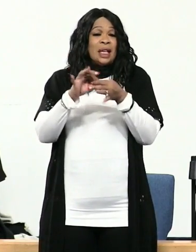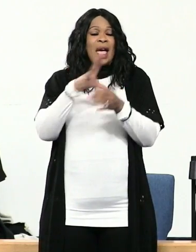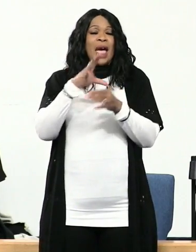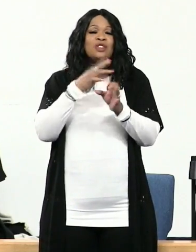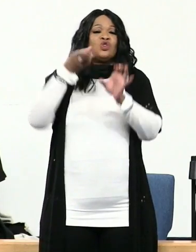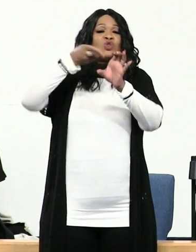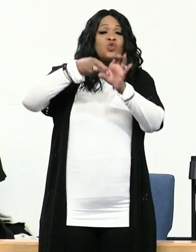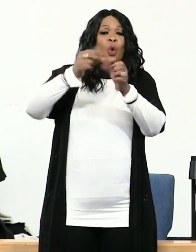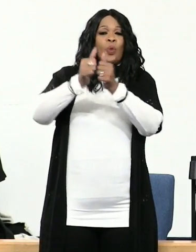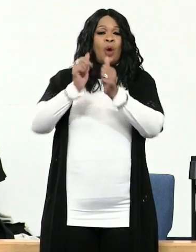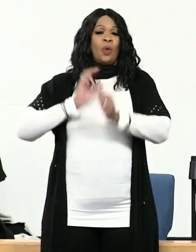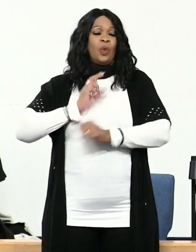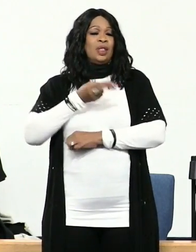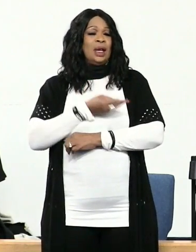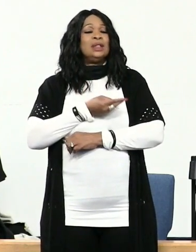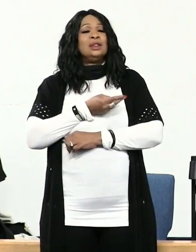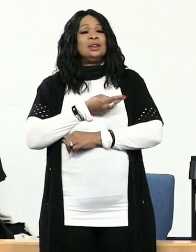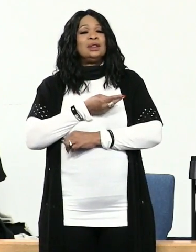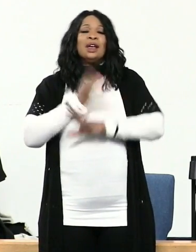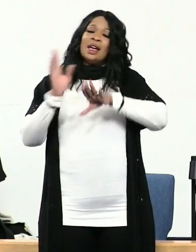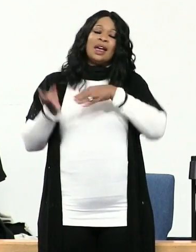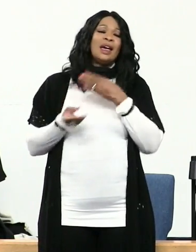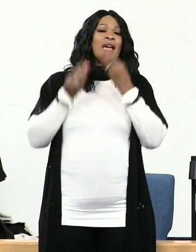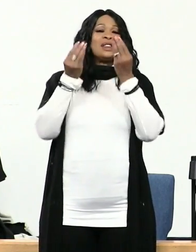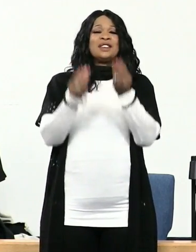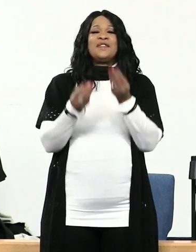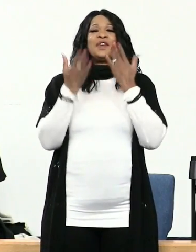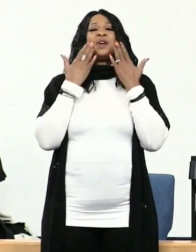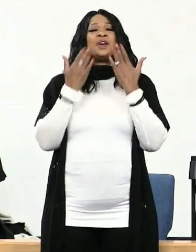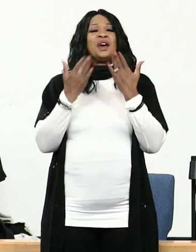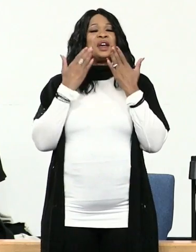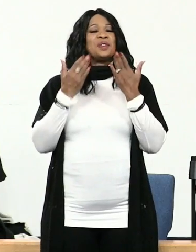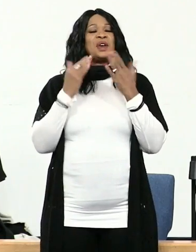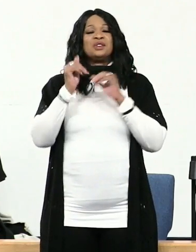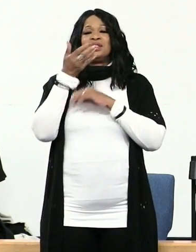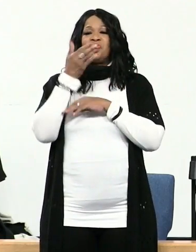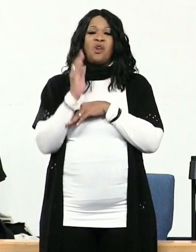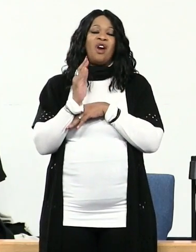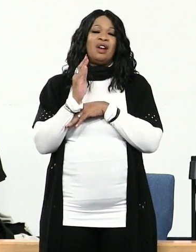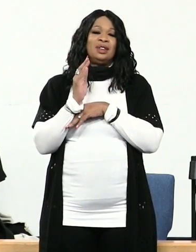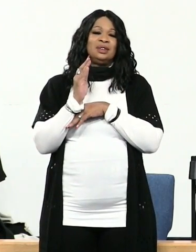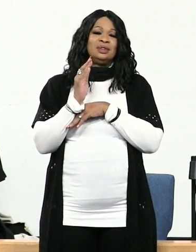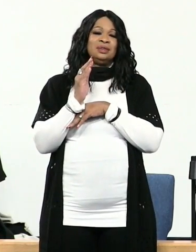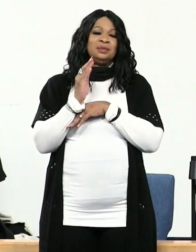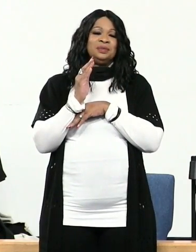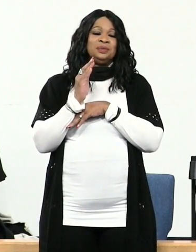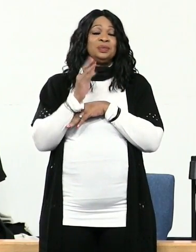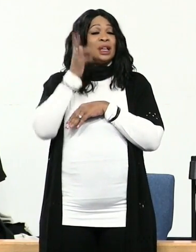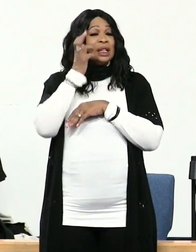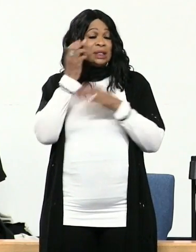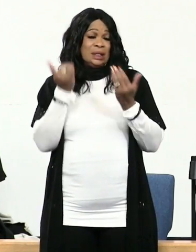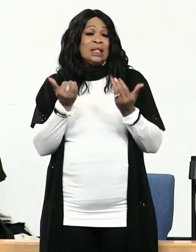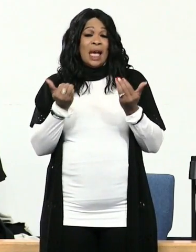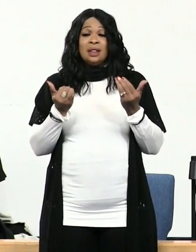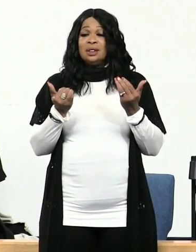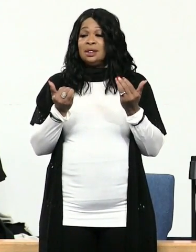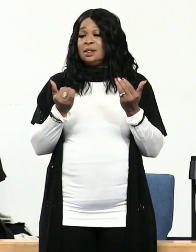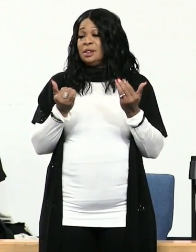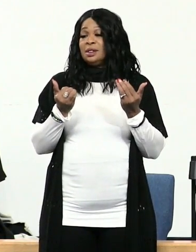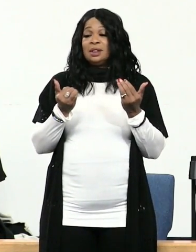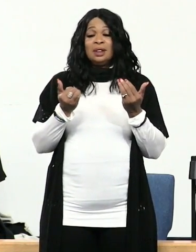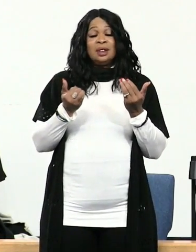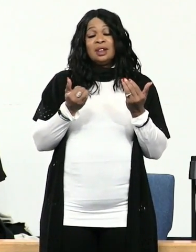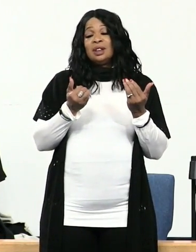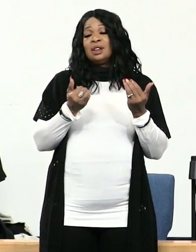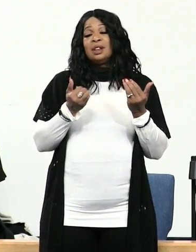join with us in giving thanks to God. Listen, today, you